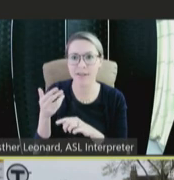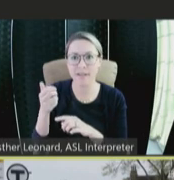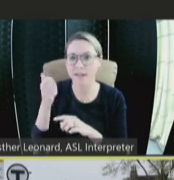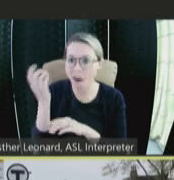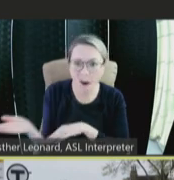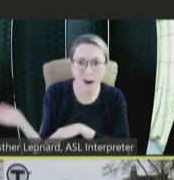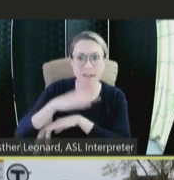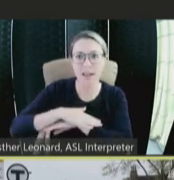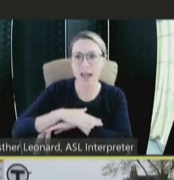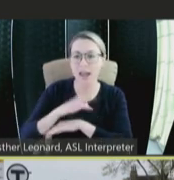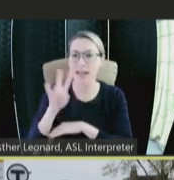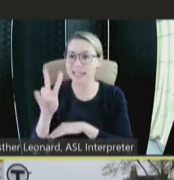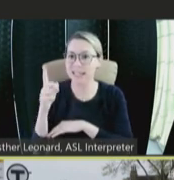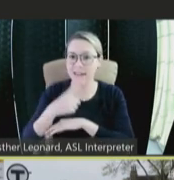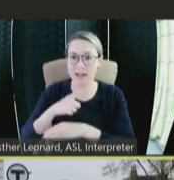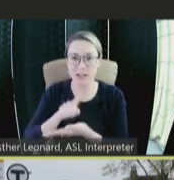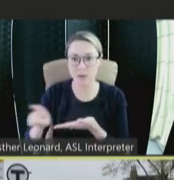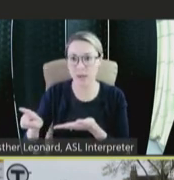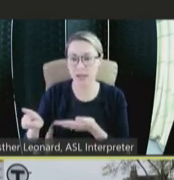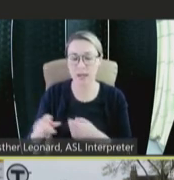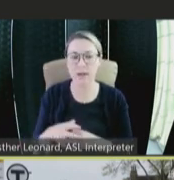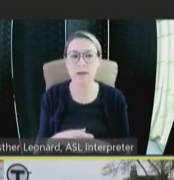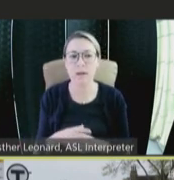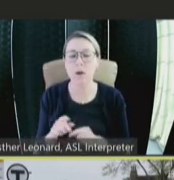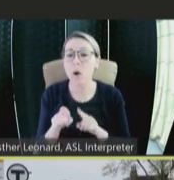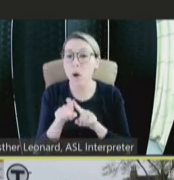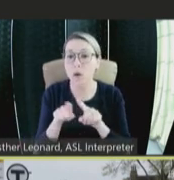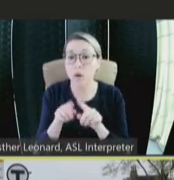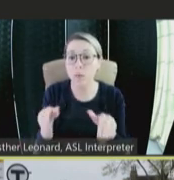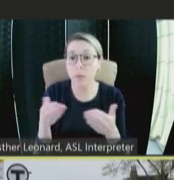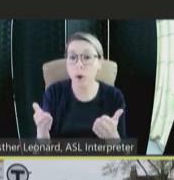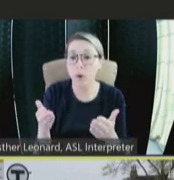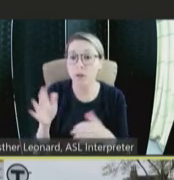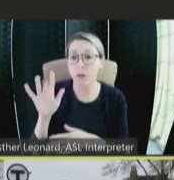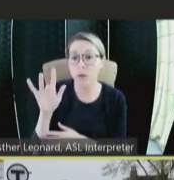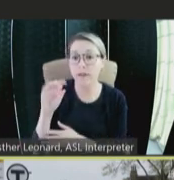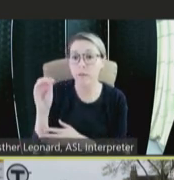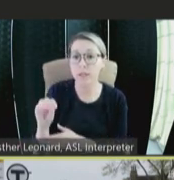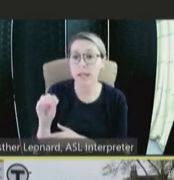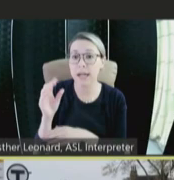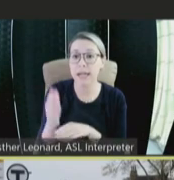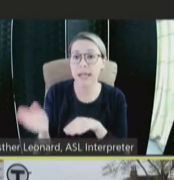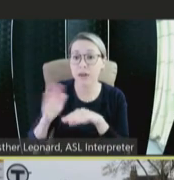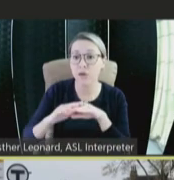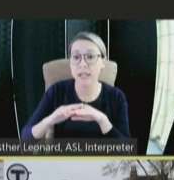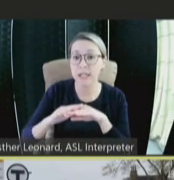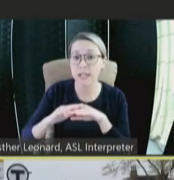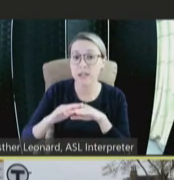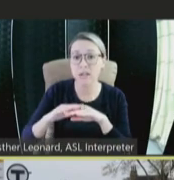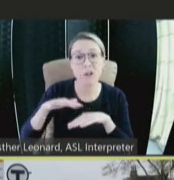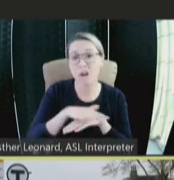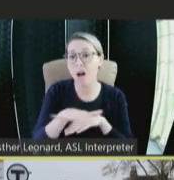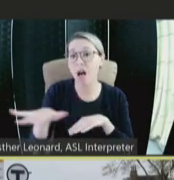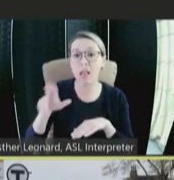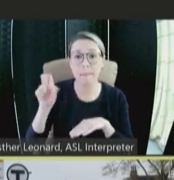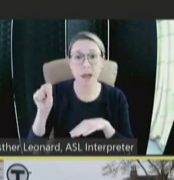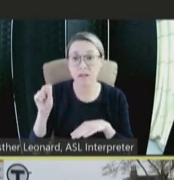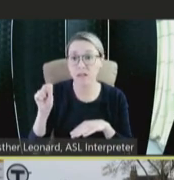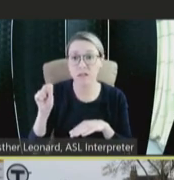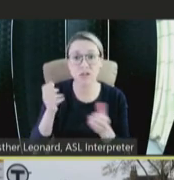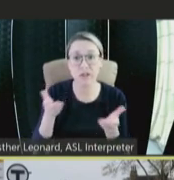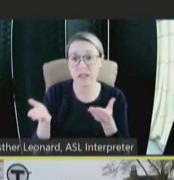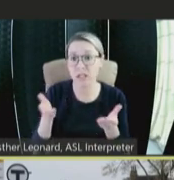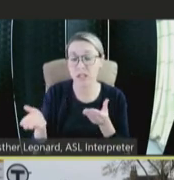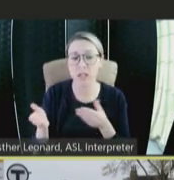a week. We're also proposing a 25% increase across the board in bus service,